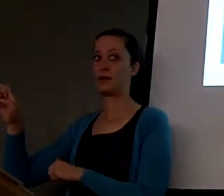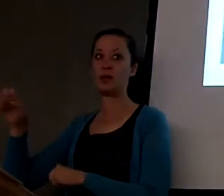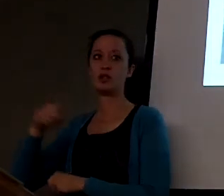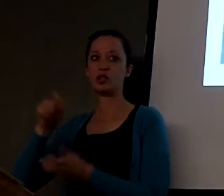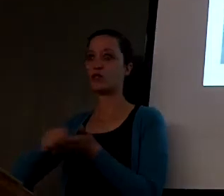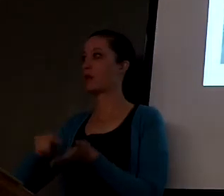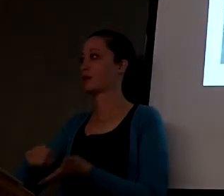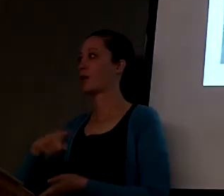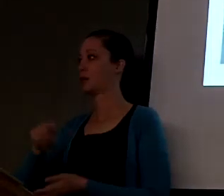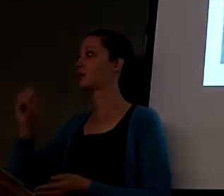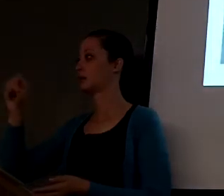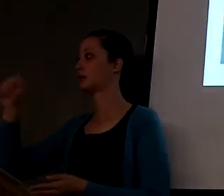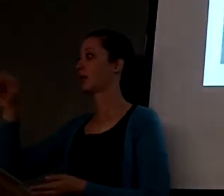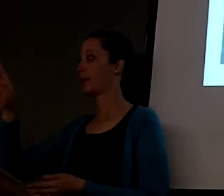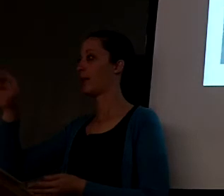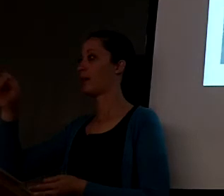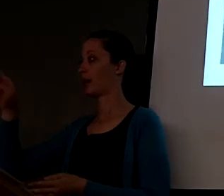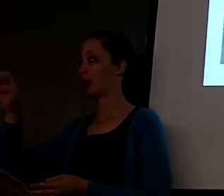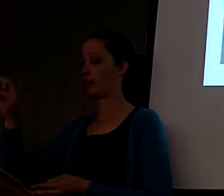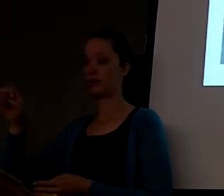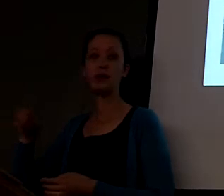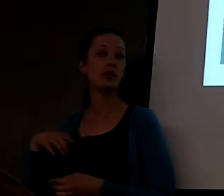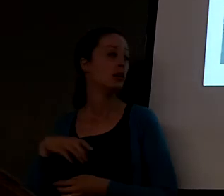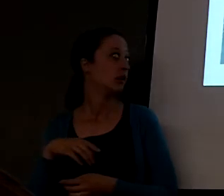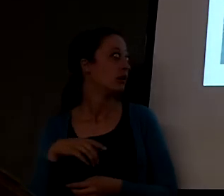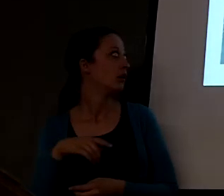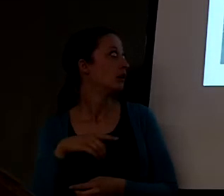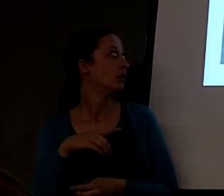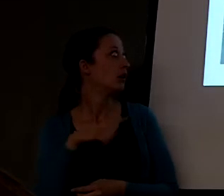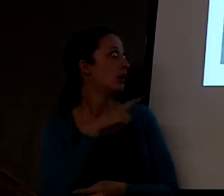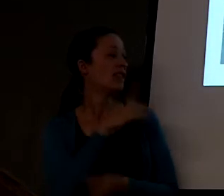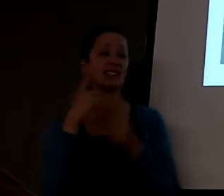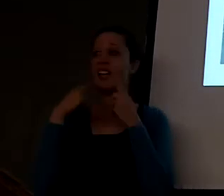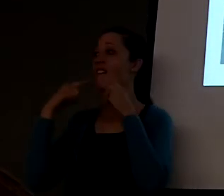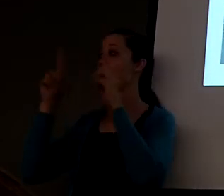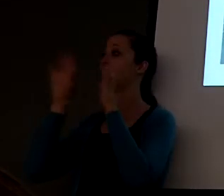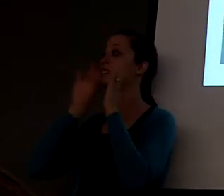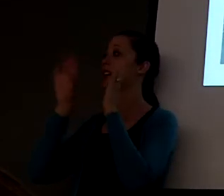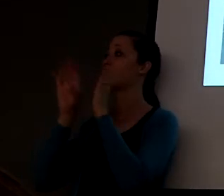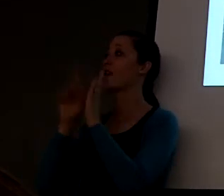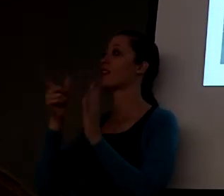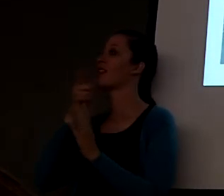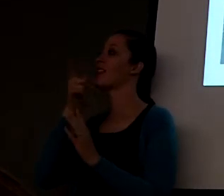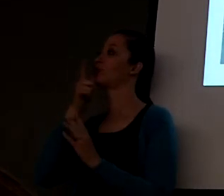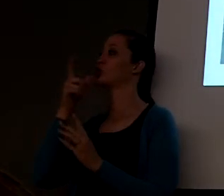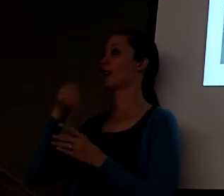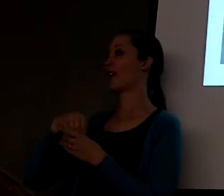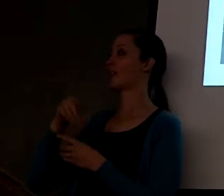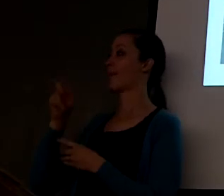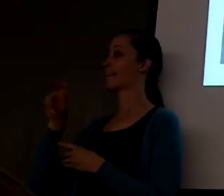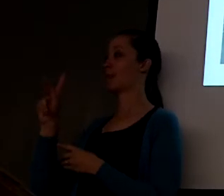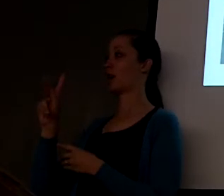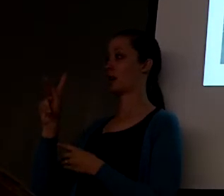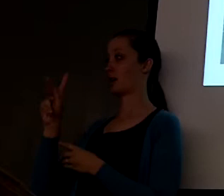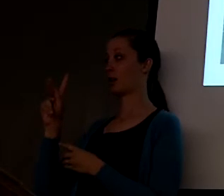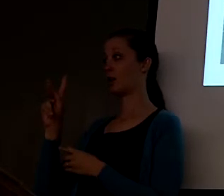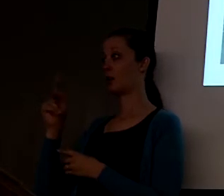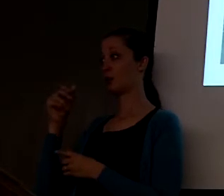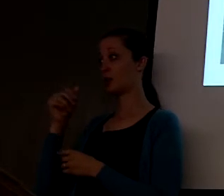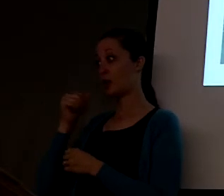And then, of course, this is the famous image of Luncheon in the Park and Manet. And this